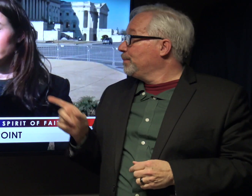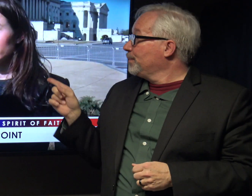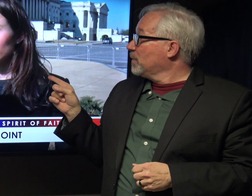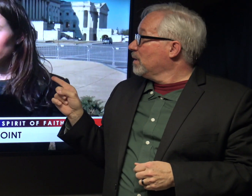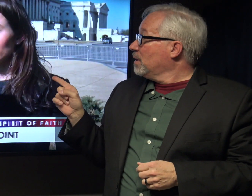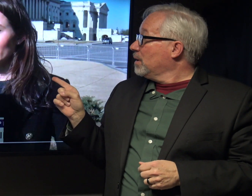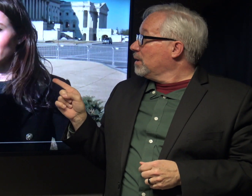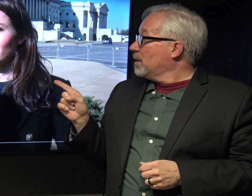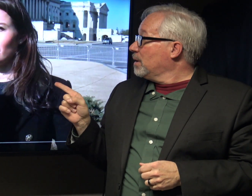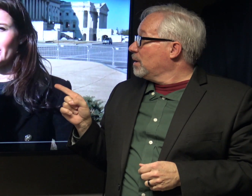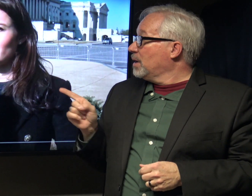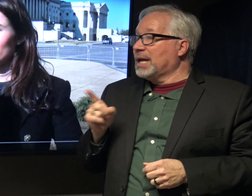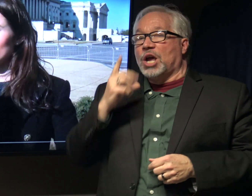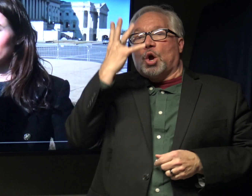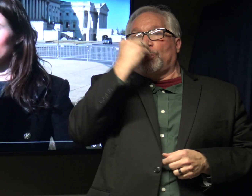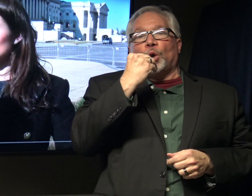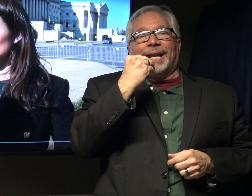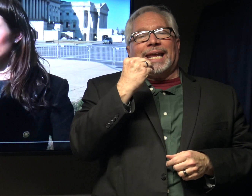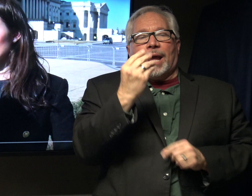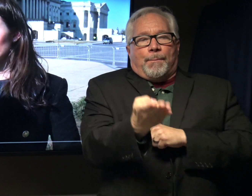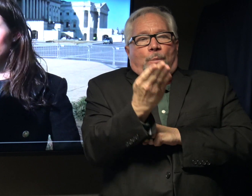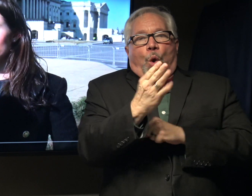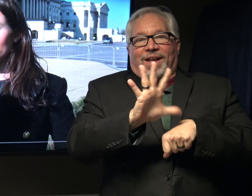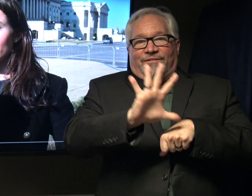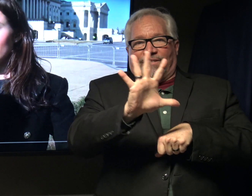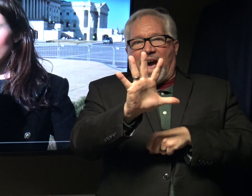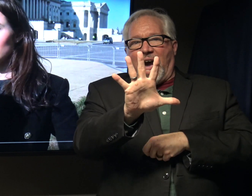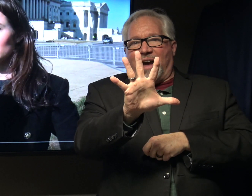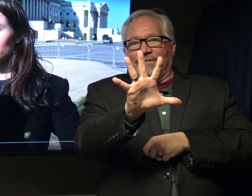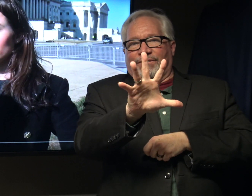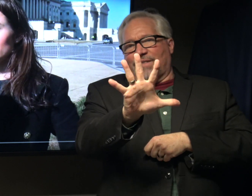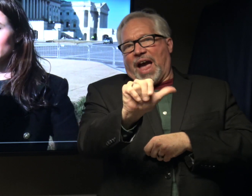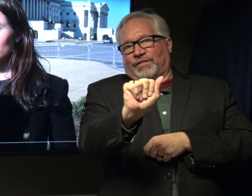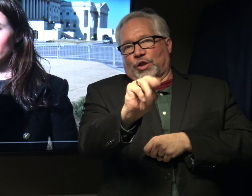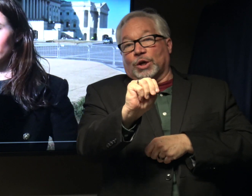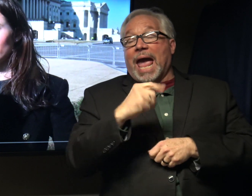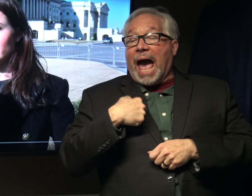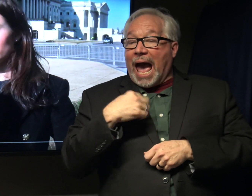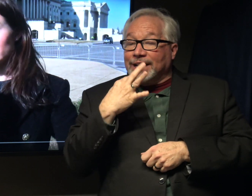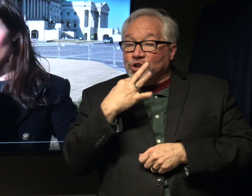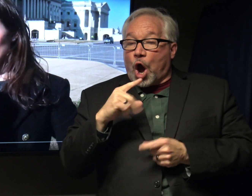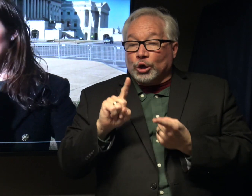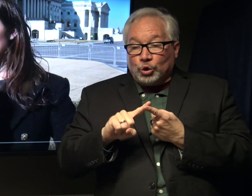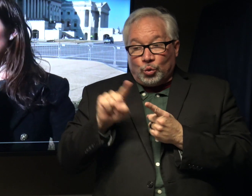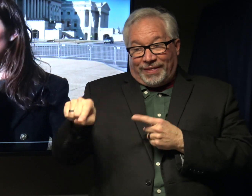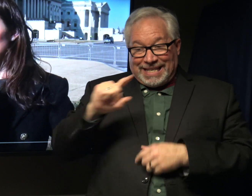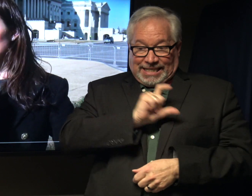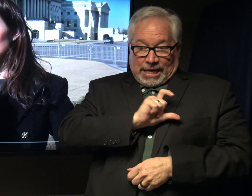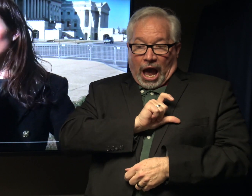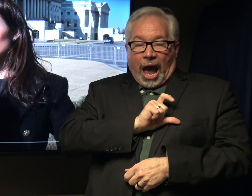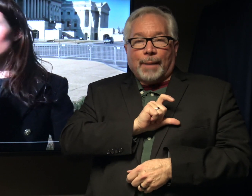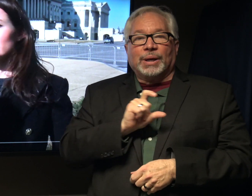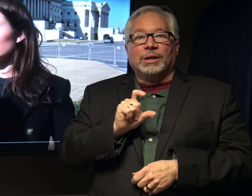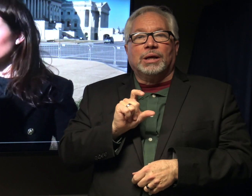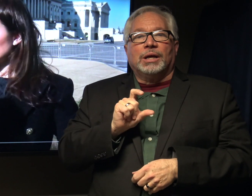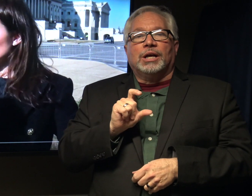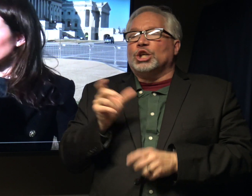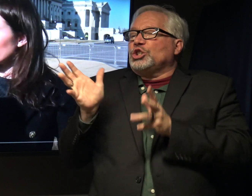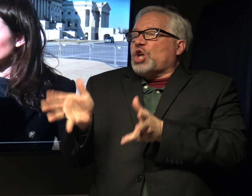early morning, like 5 a.m. I guess, or 5:30, and I was talking with this cop, and we were just like talking about